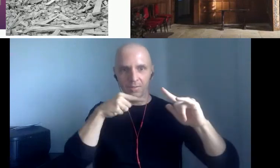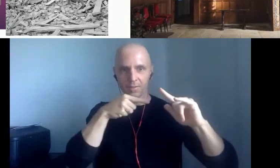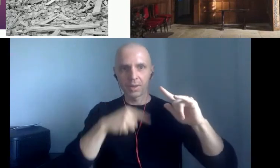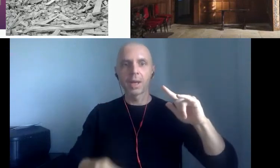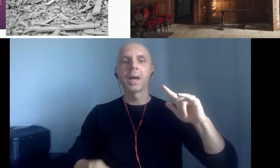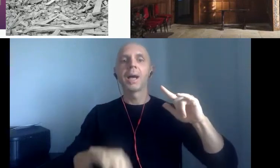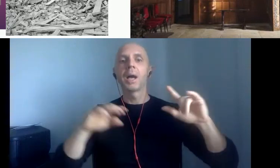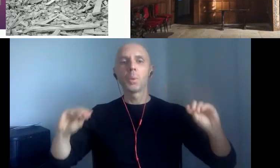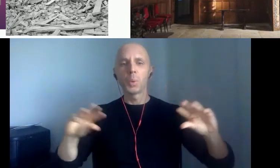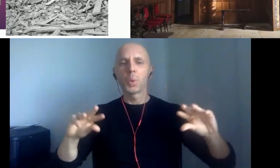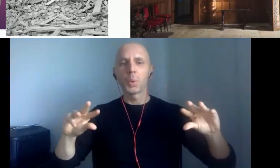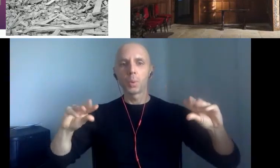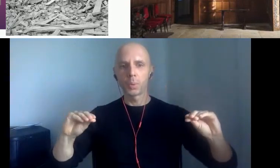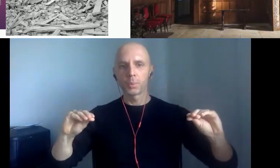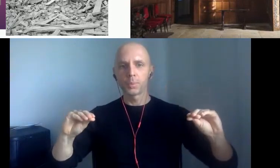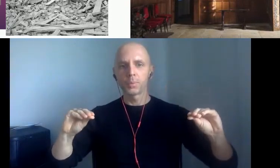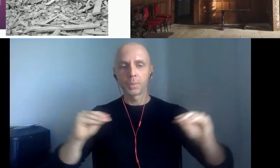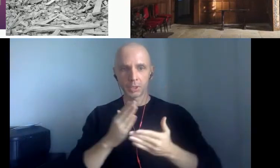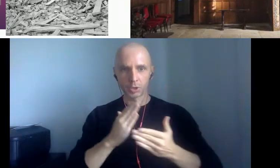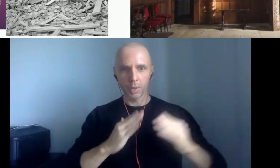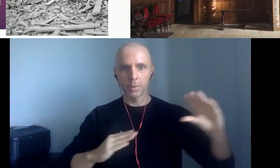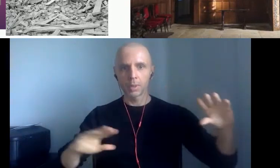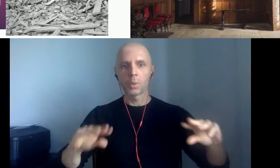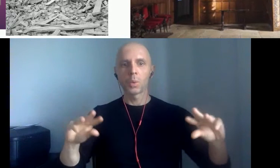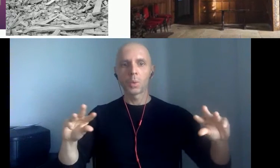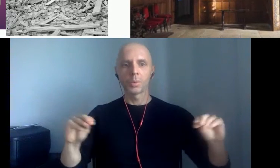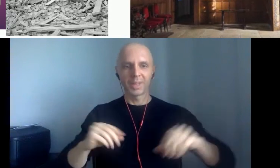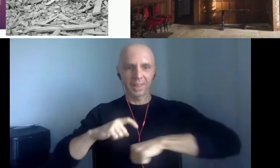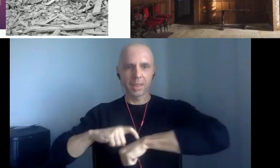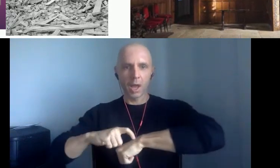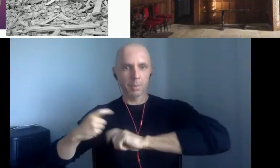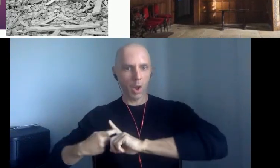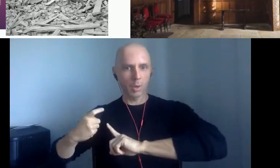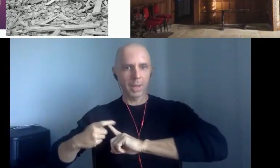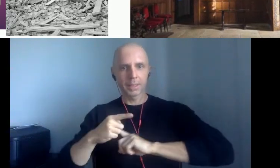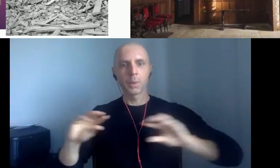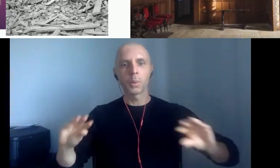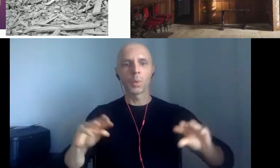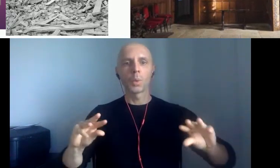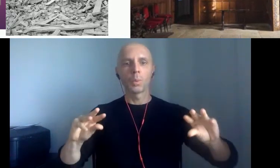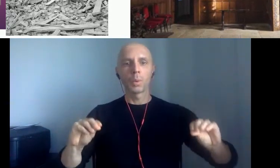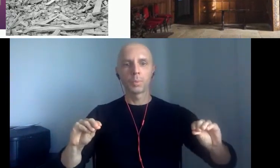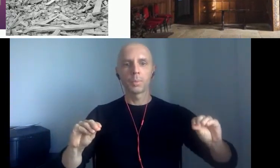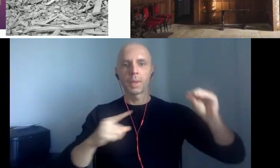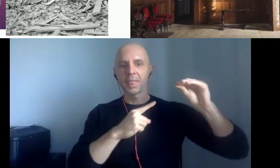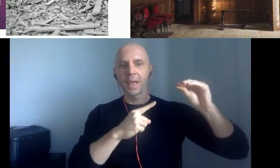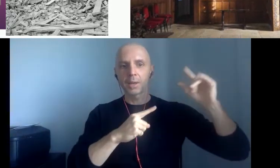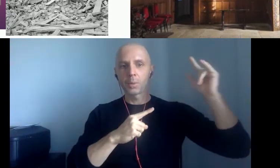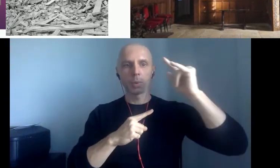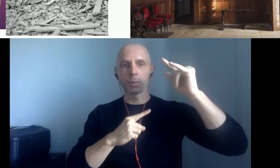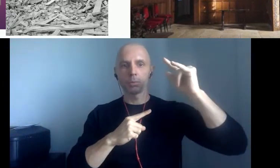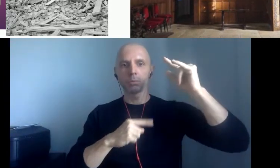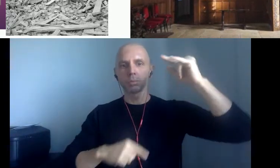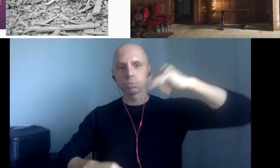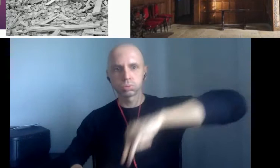it was on a timer. So they thought they could measure the